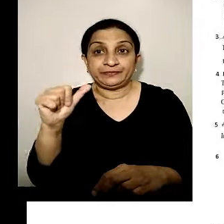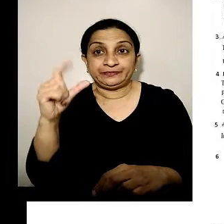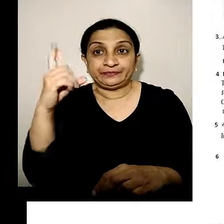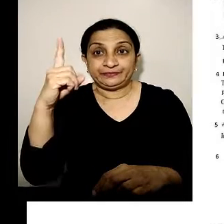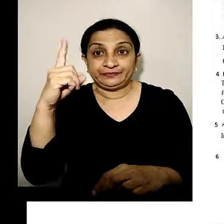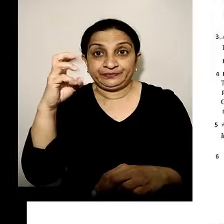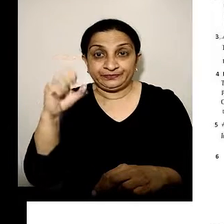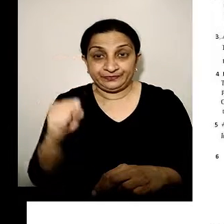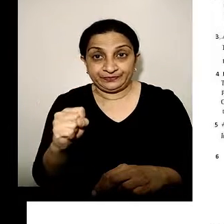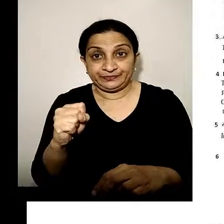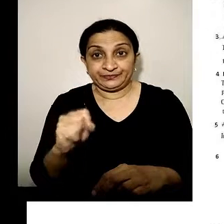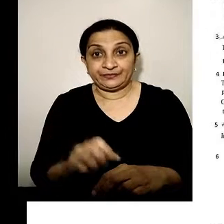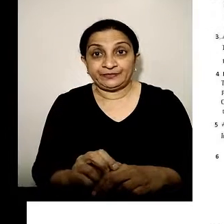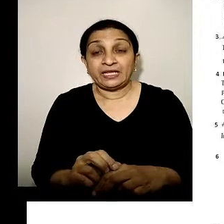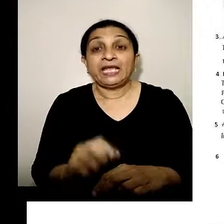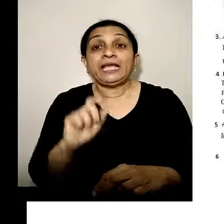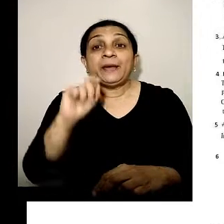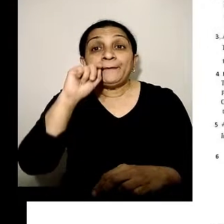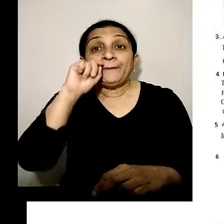gonads.